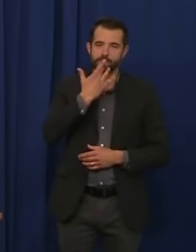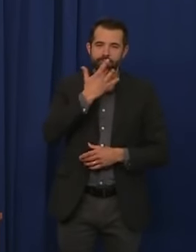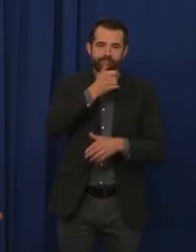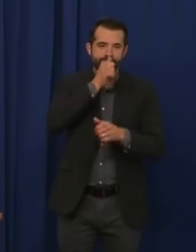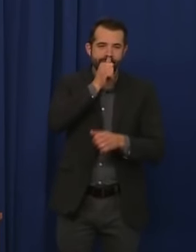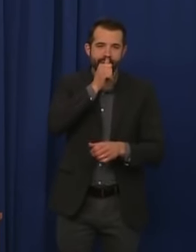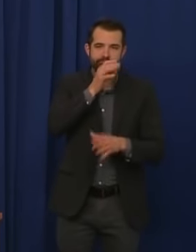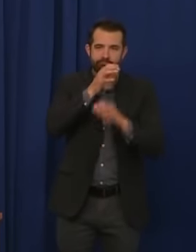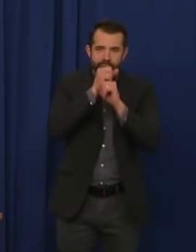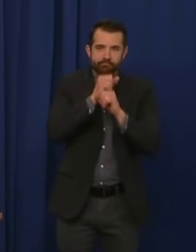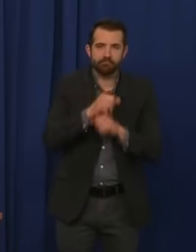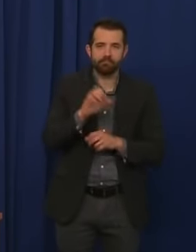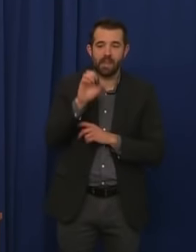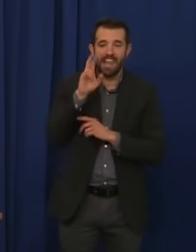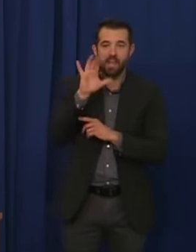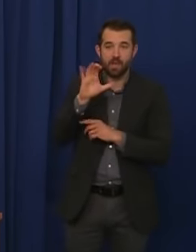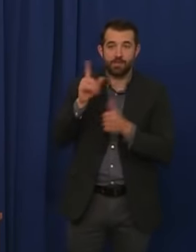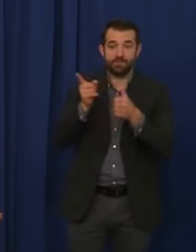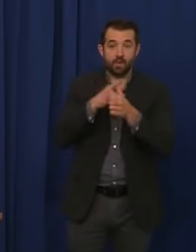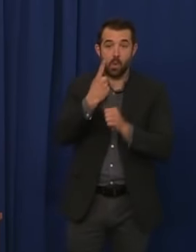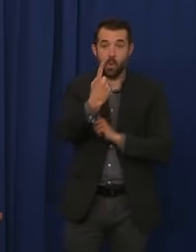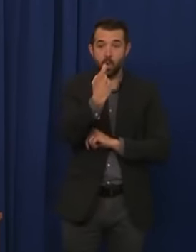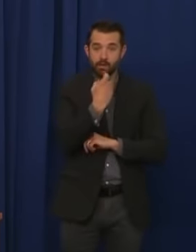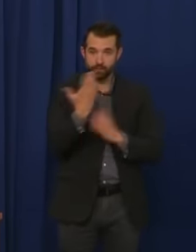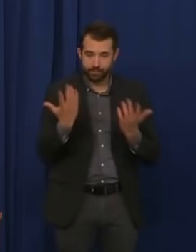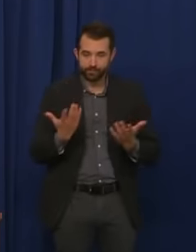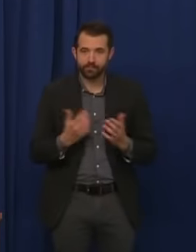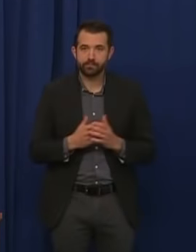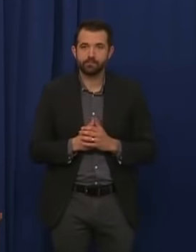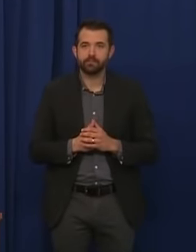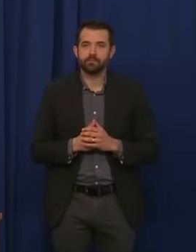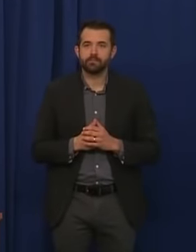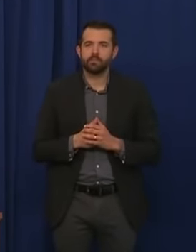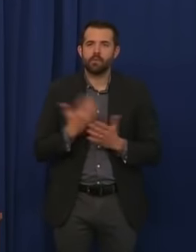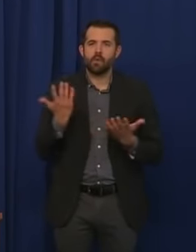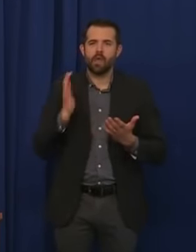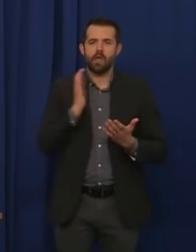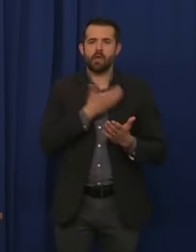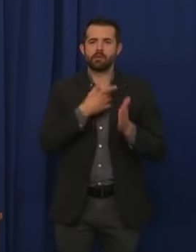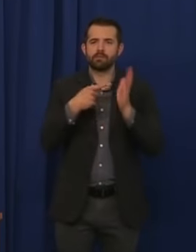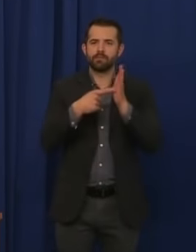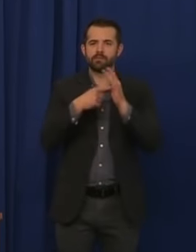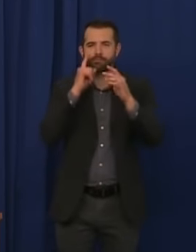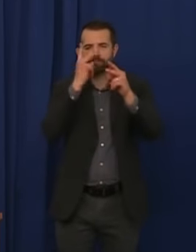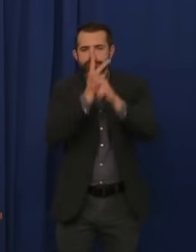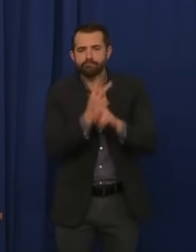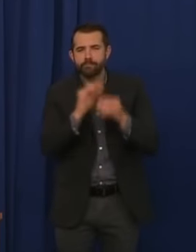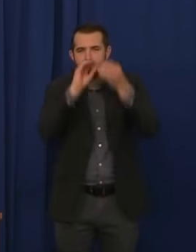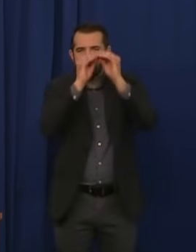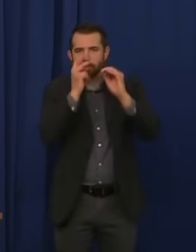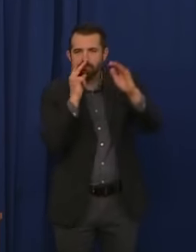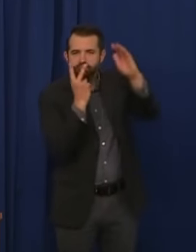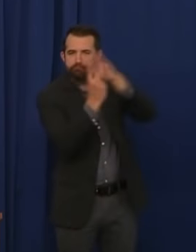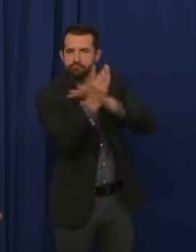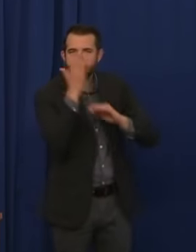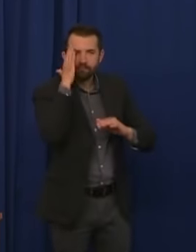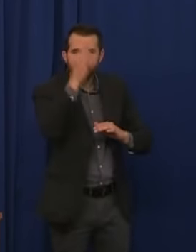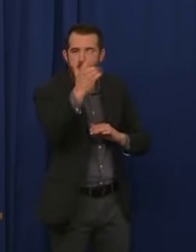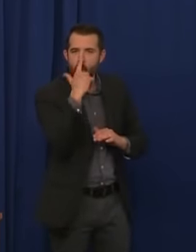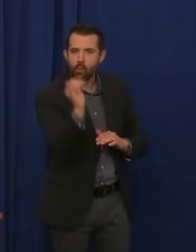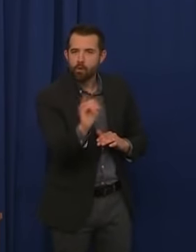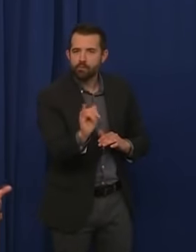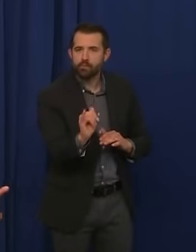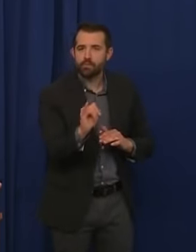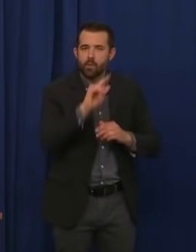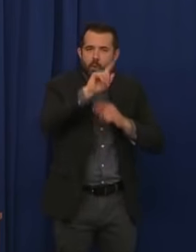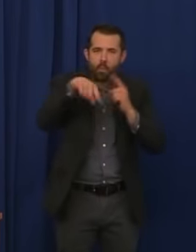Eric's first question is around what might any of our models show in terms of when we might reach a point